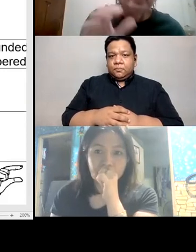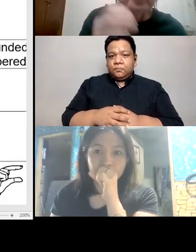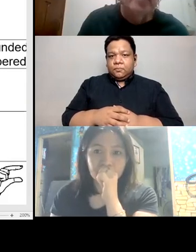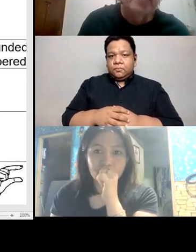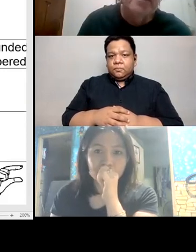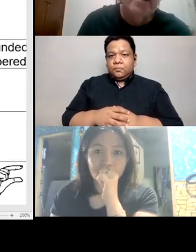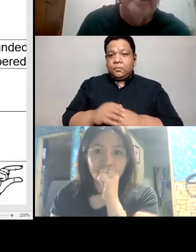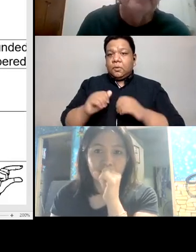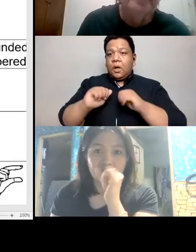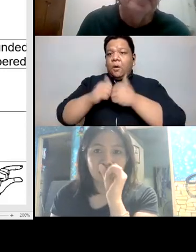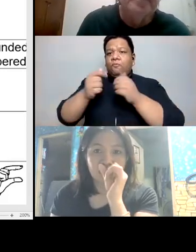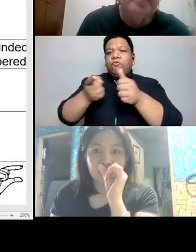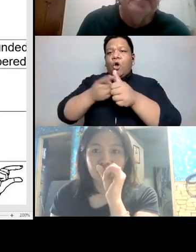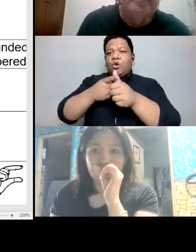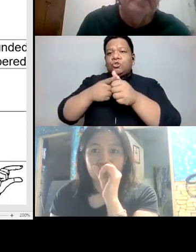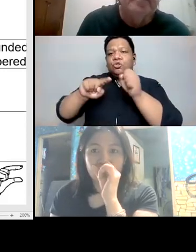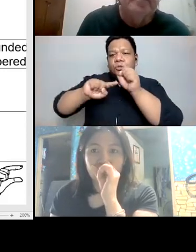How do you start the sign, Ming?